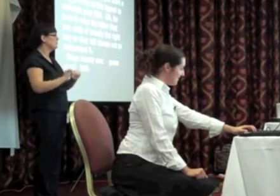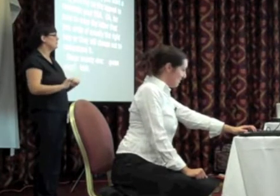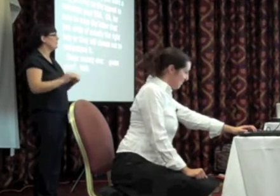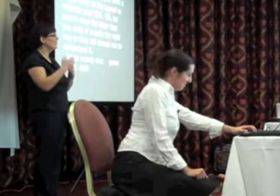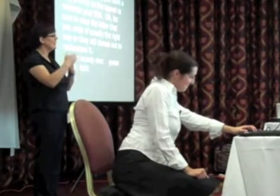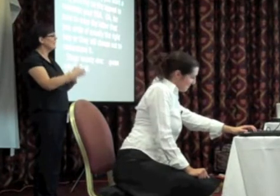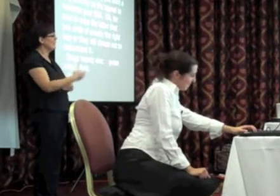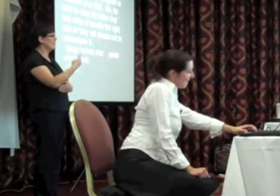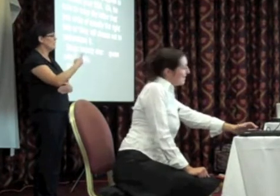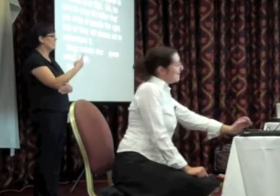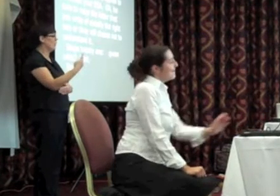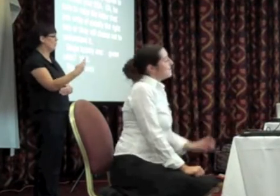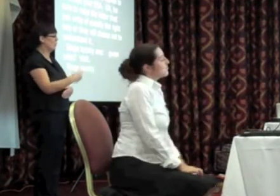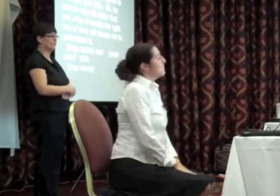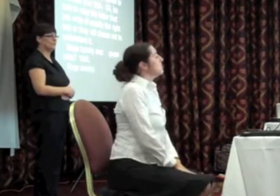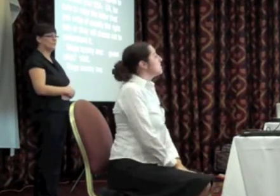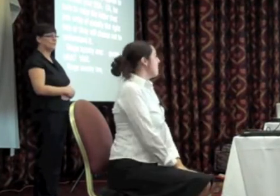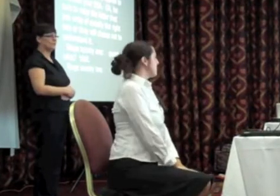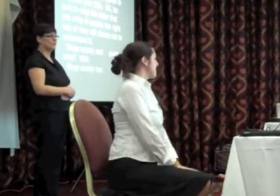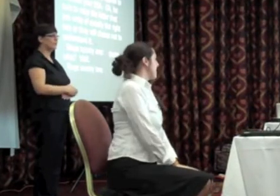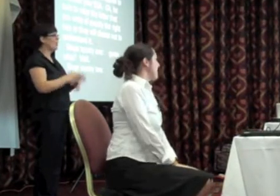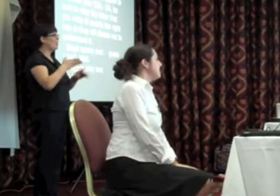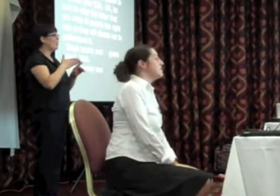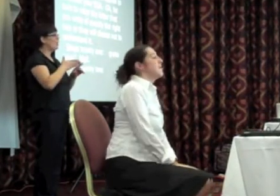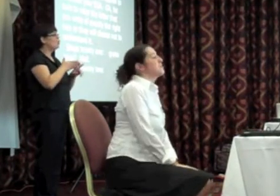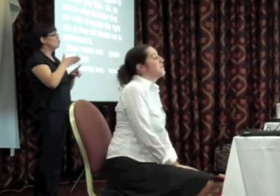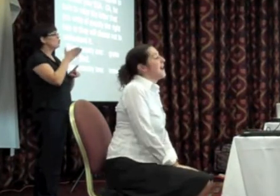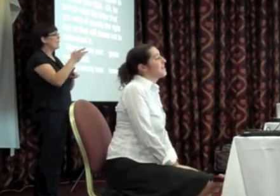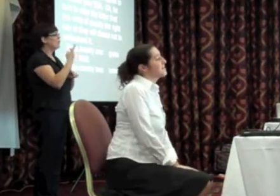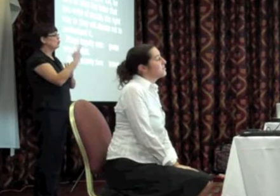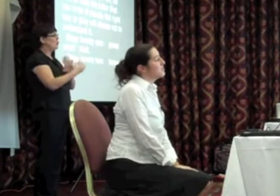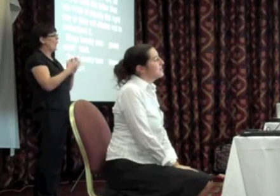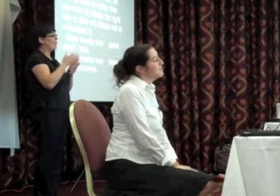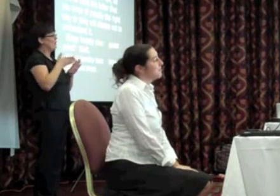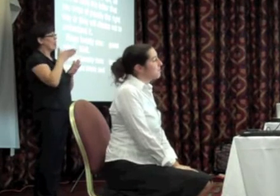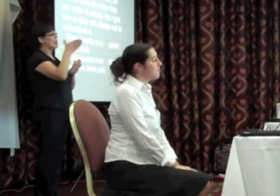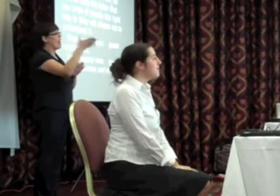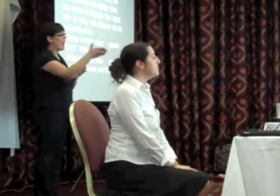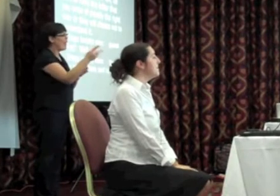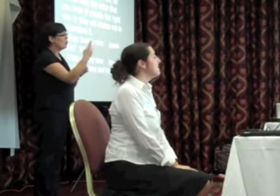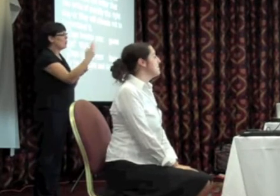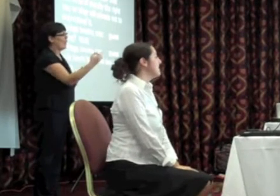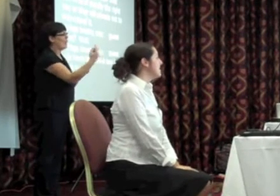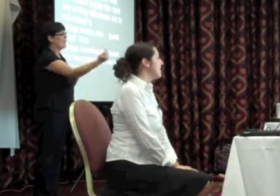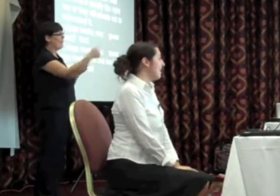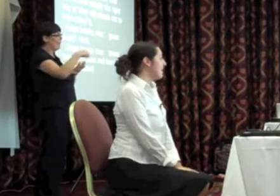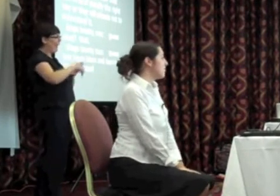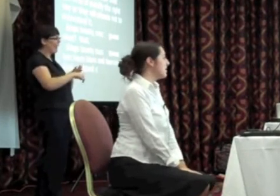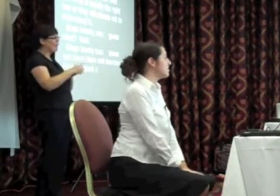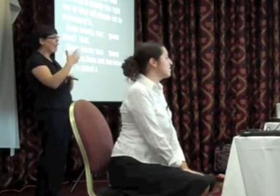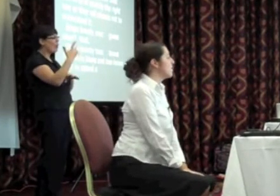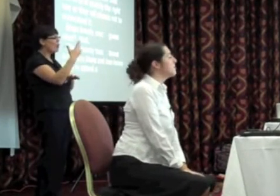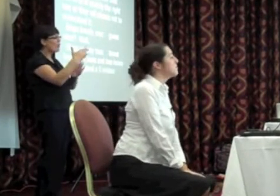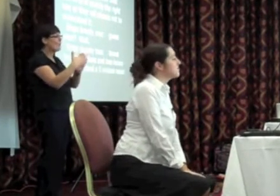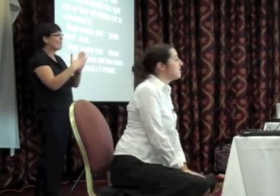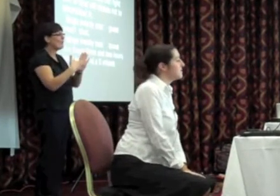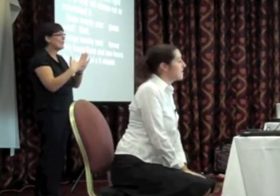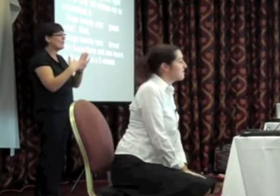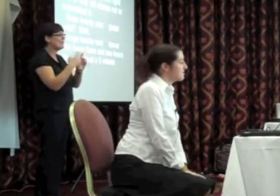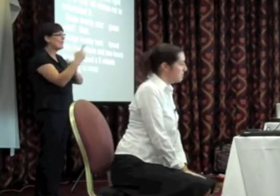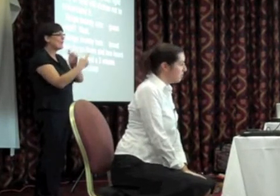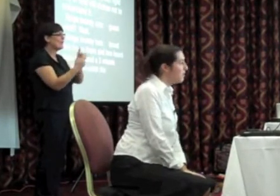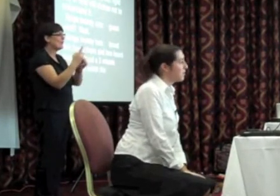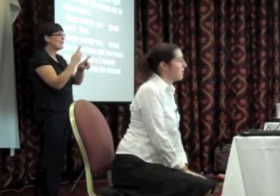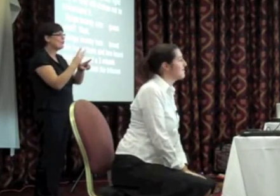Stage 22. Travel 2 hours there and 2 hours back to attend a 3-minute meeting in which the tribunal